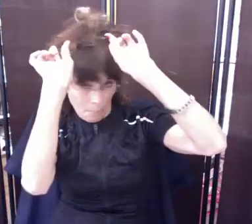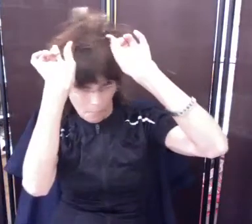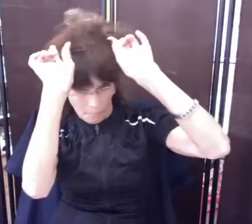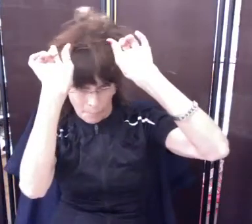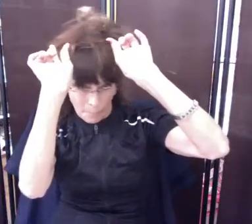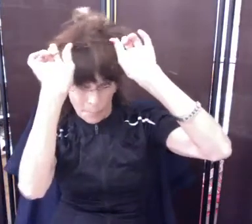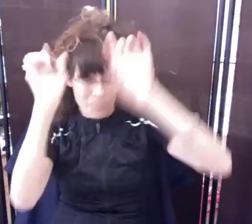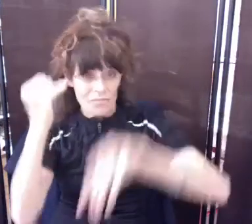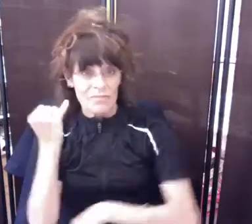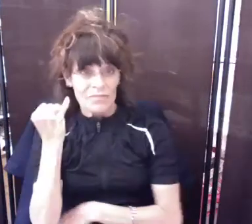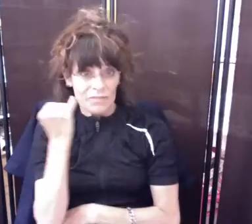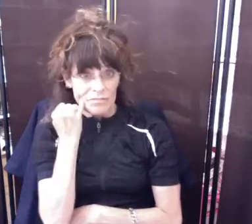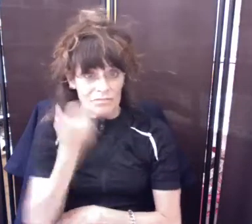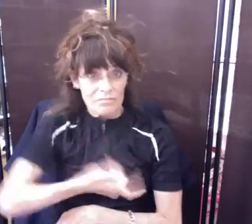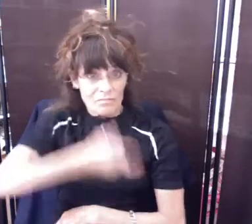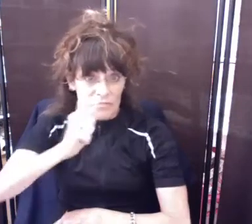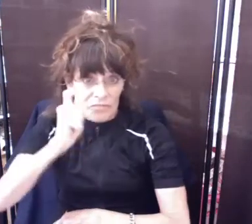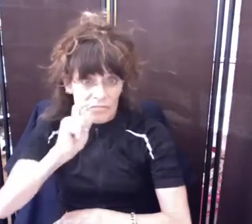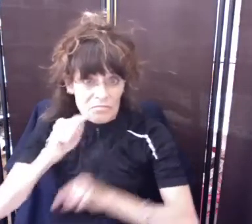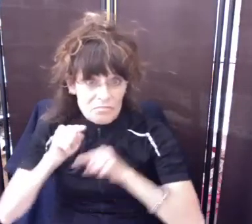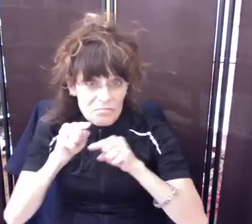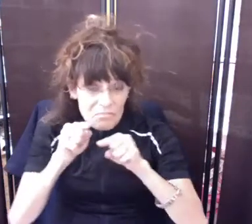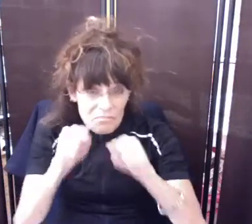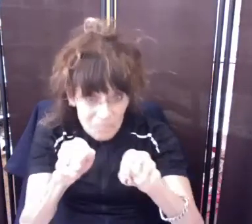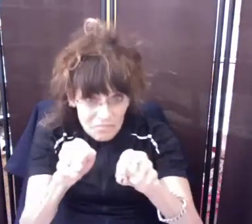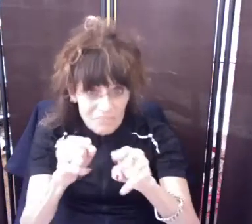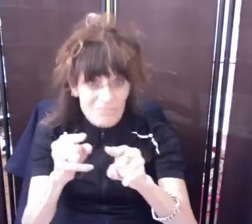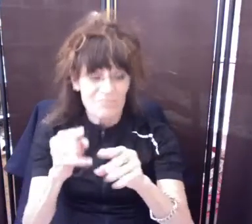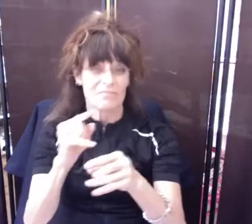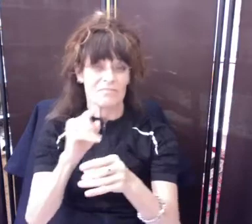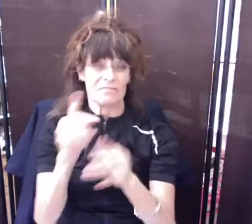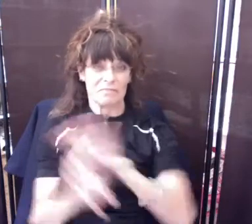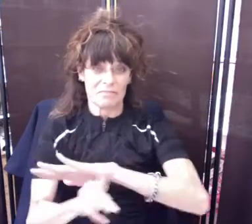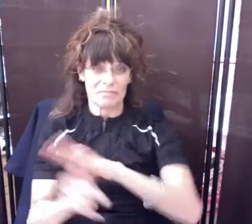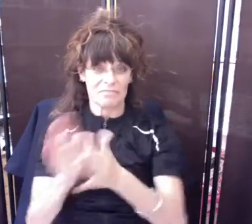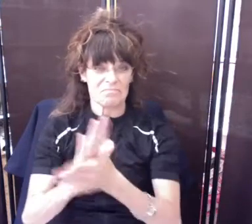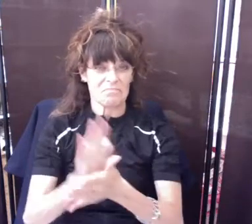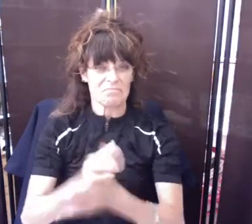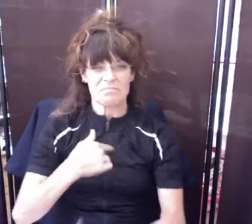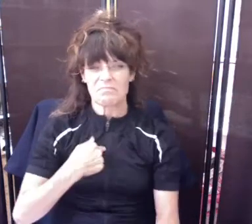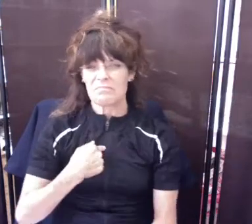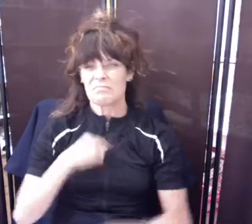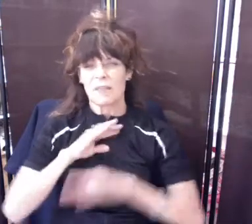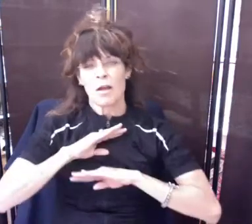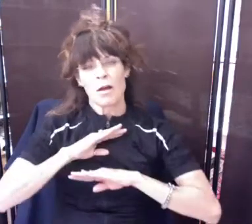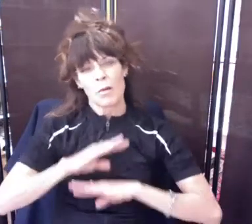pints of vodka, I'd been cool with this whole kindergarten thing. The problem was I was doing all this sober, and I